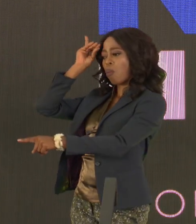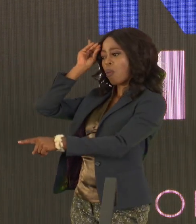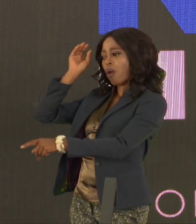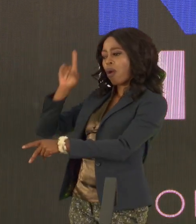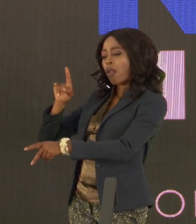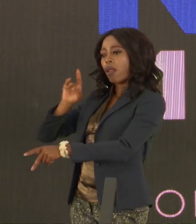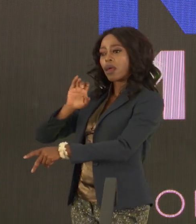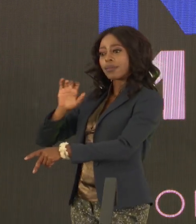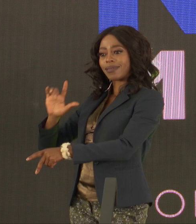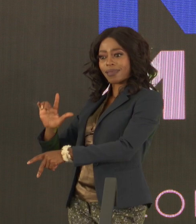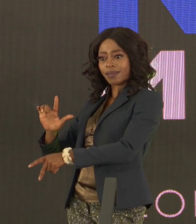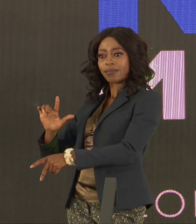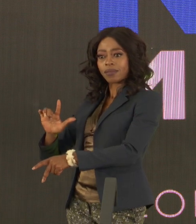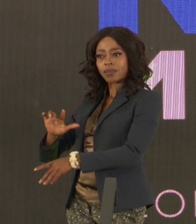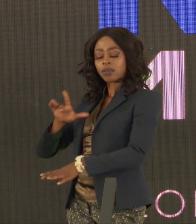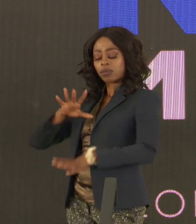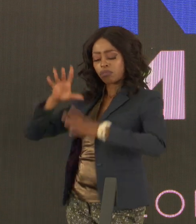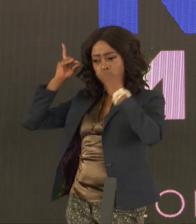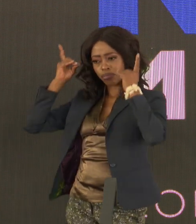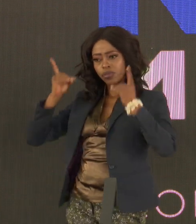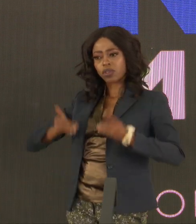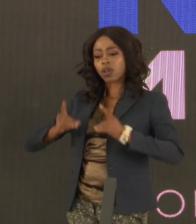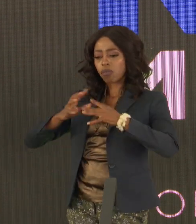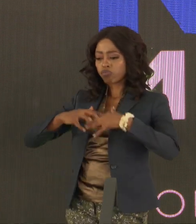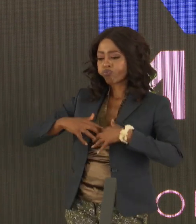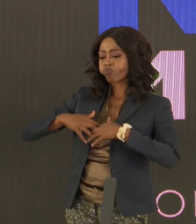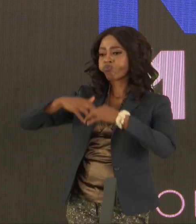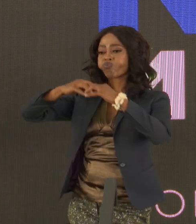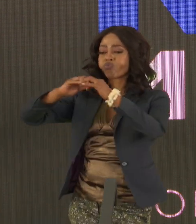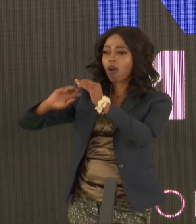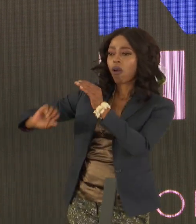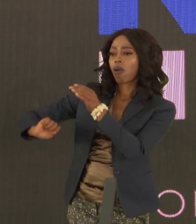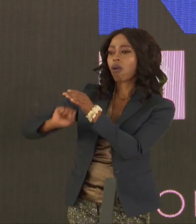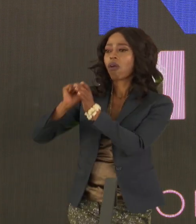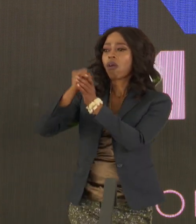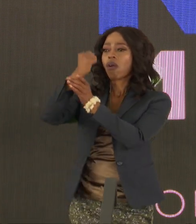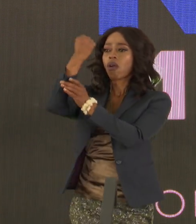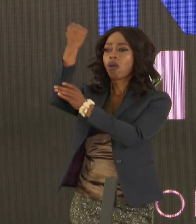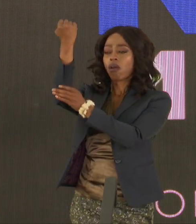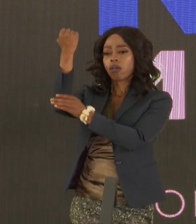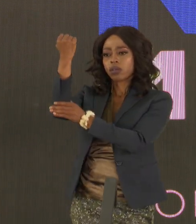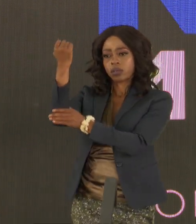and East London took a firm decision to start the Rise Mzansi campaign.